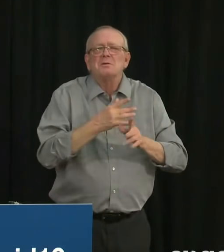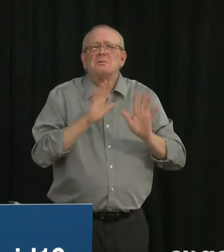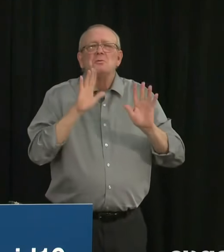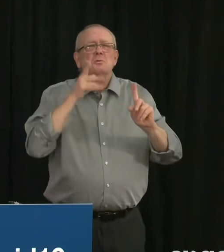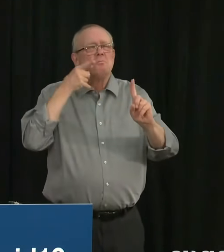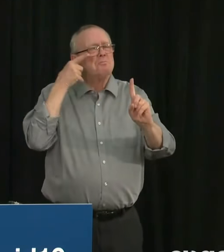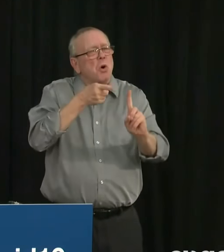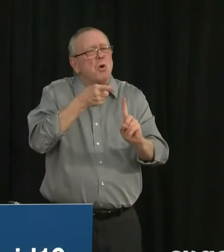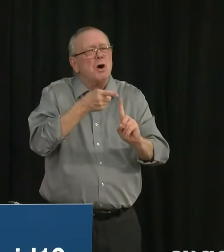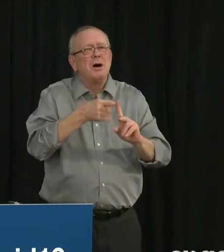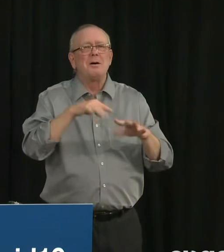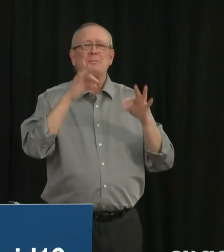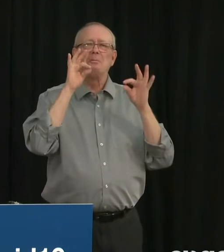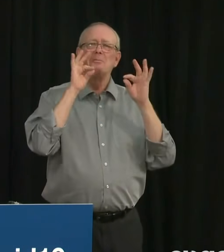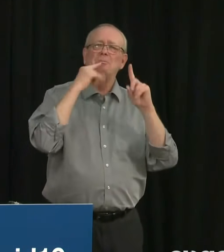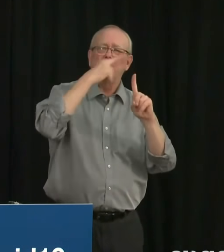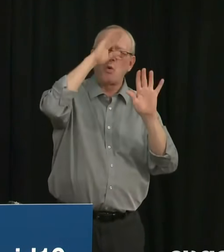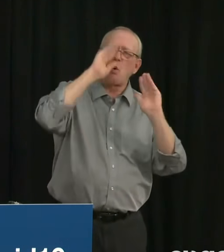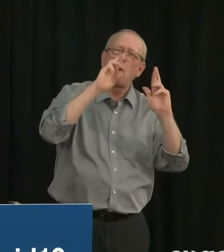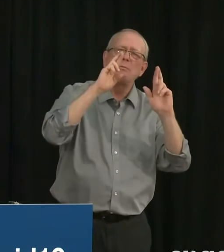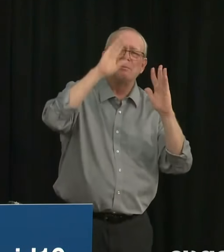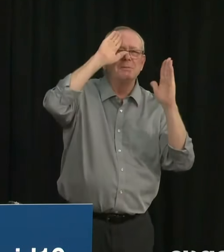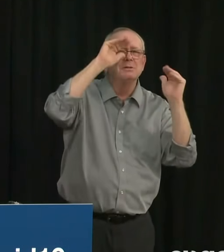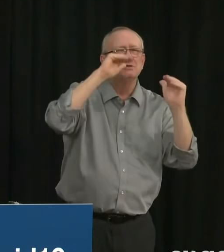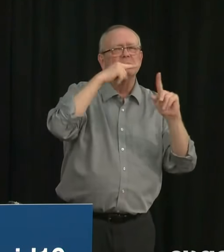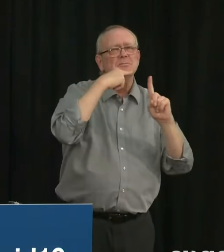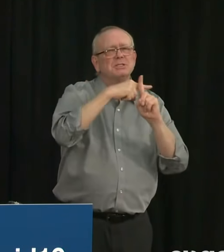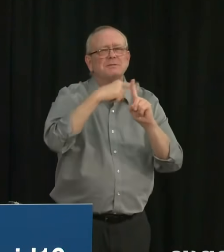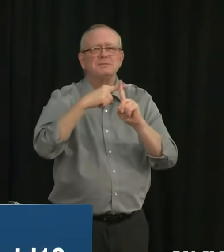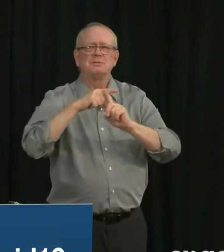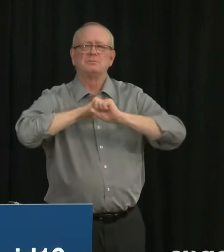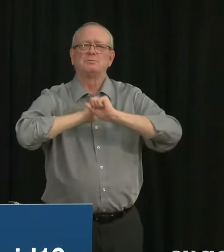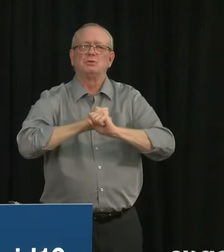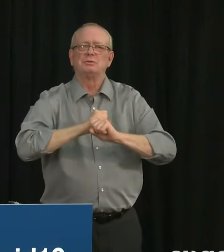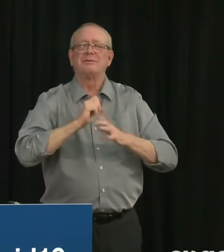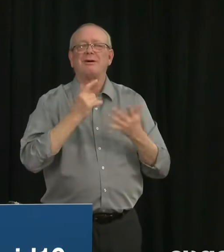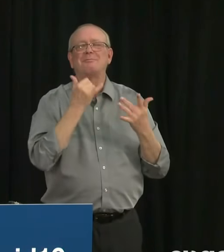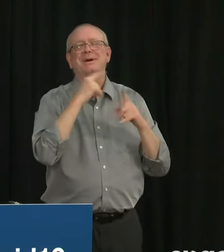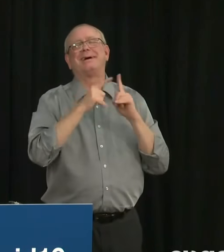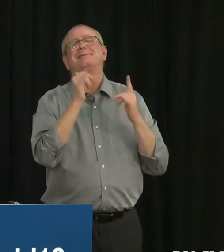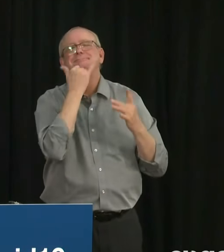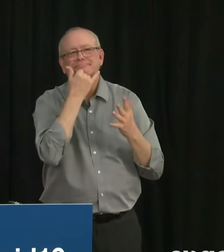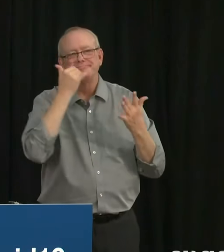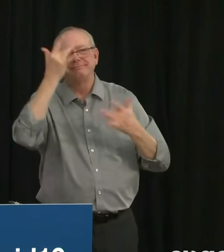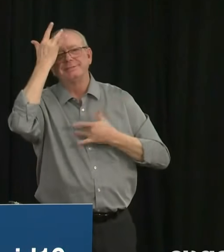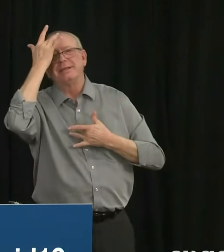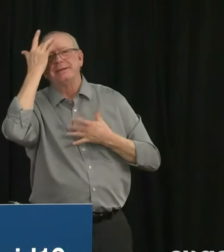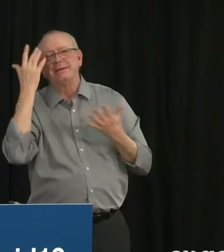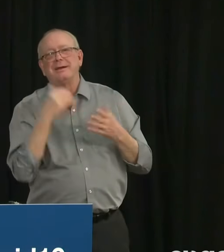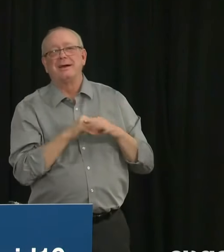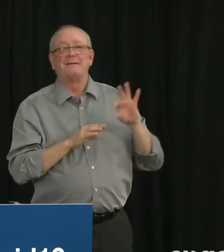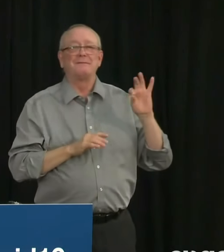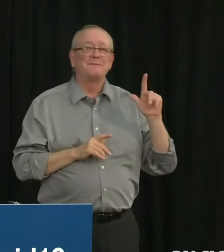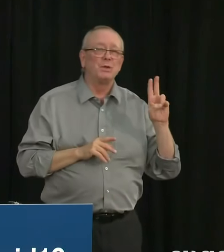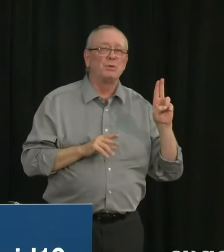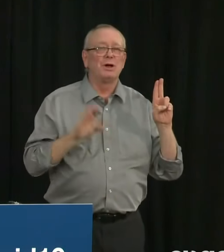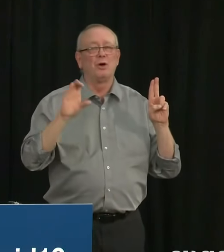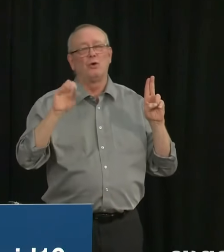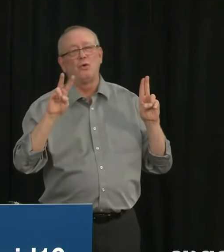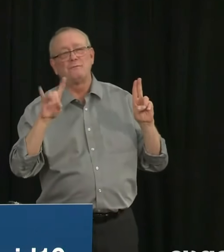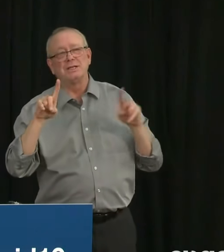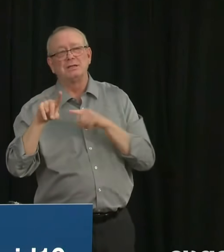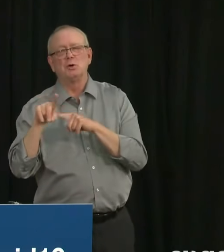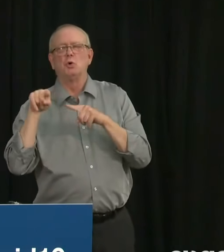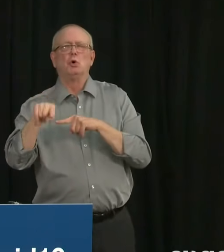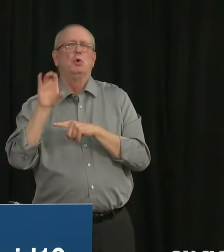a wide range of illnesses. Unfortunately, COVID-19 is more contagious than influenza, and for some people, far